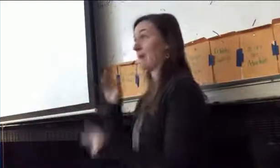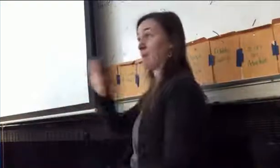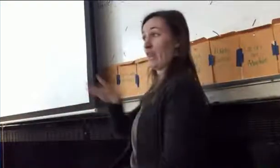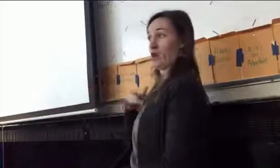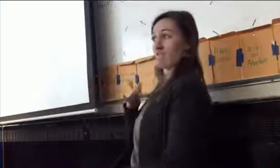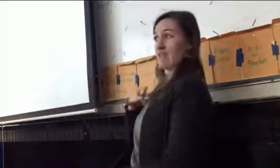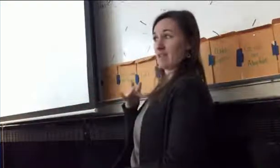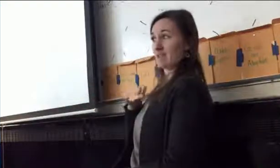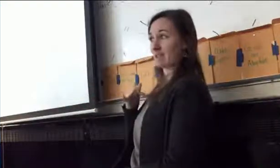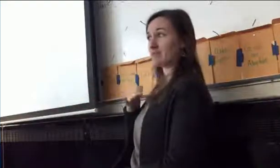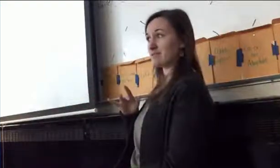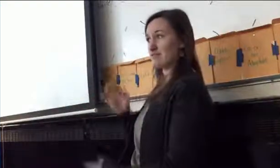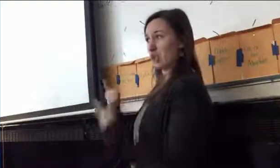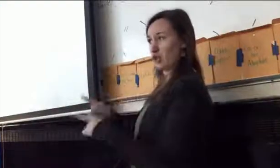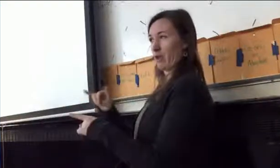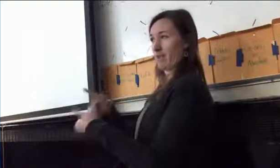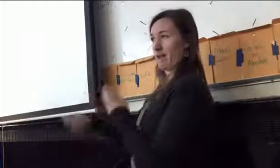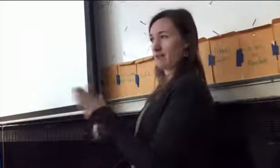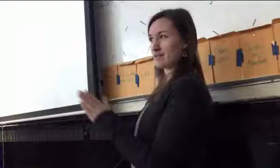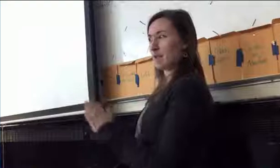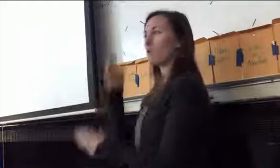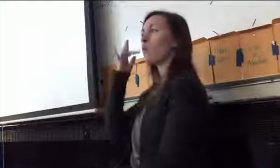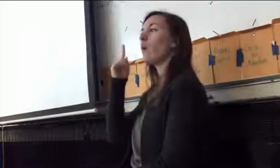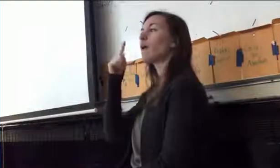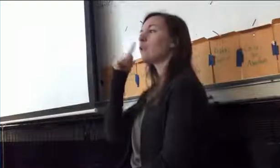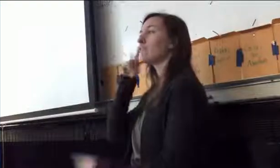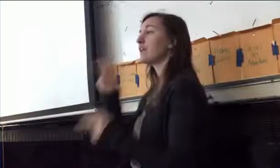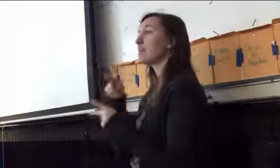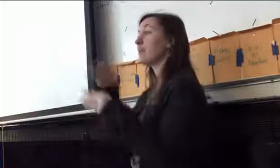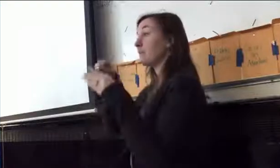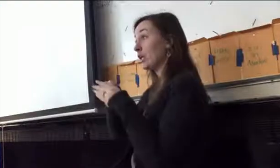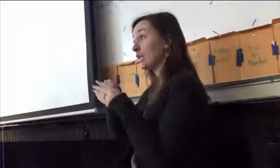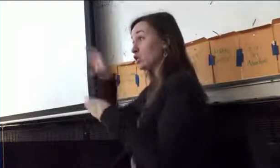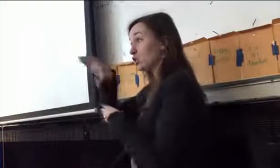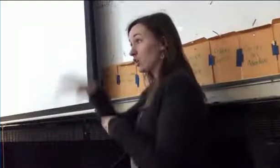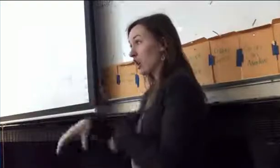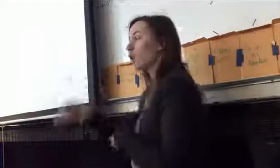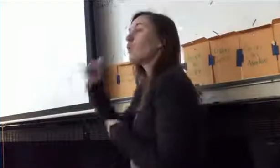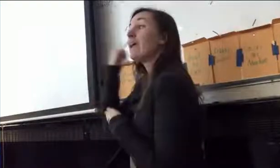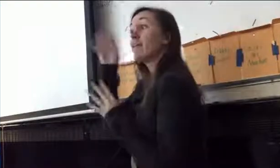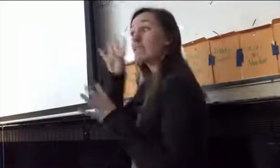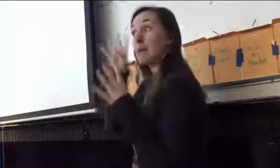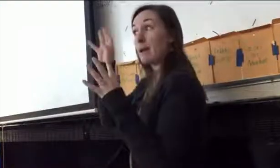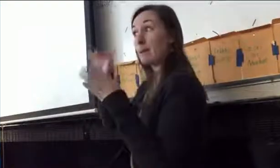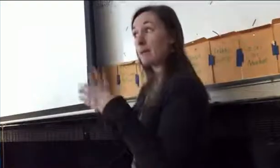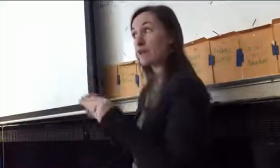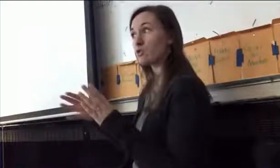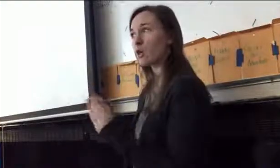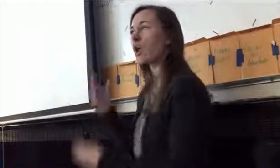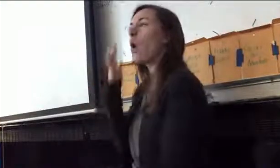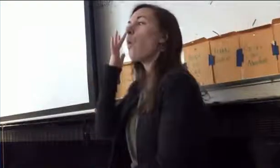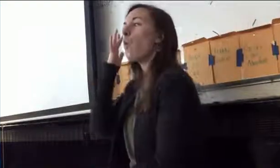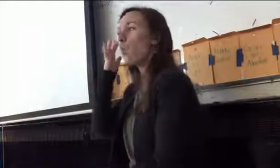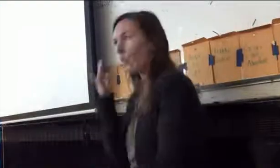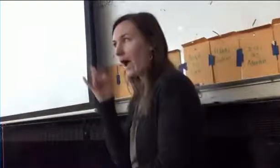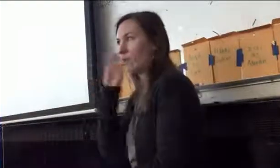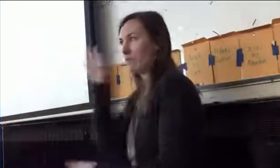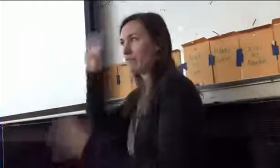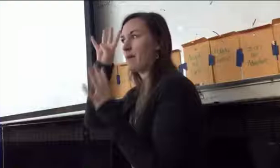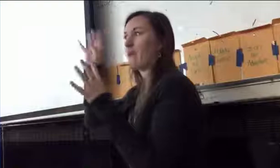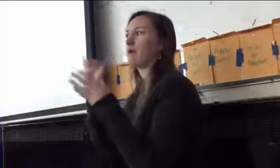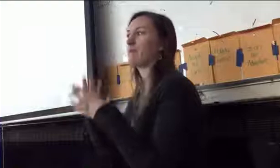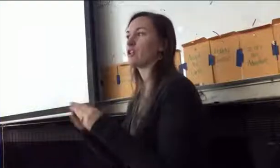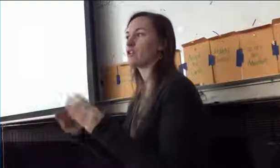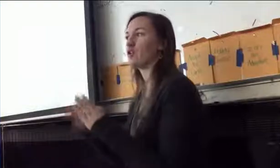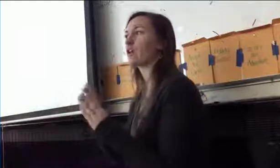time, why do you think people in Chicago would create, if it was created, this story of the devil baby? So what I want you